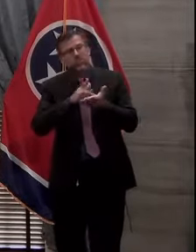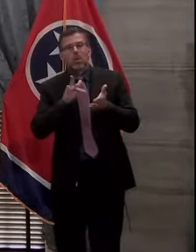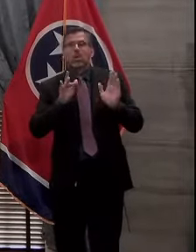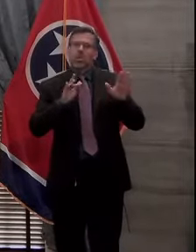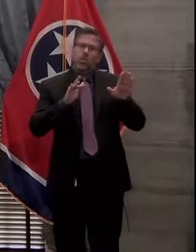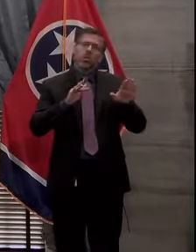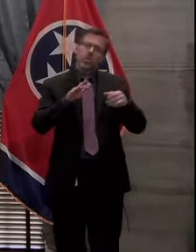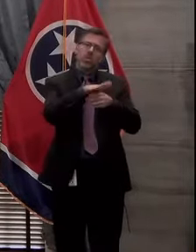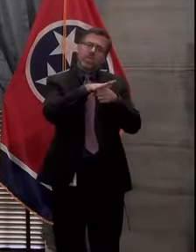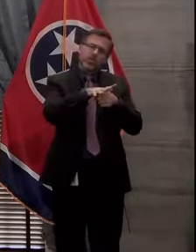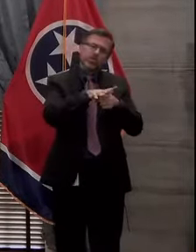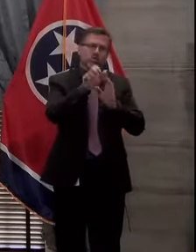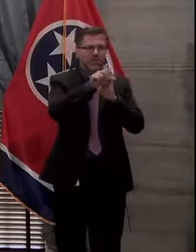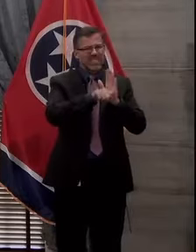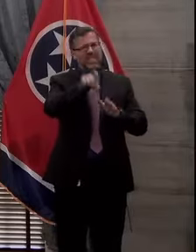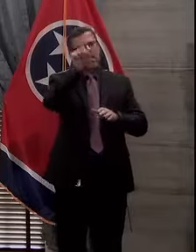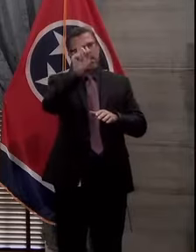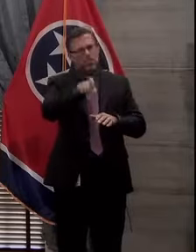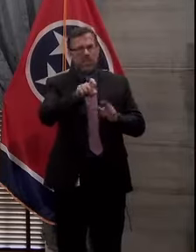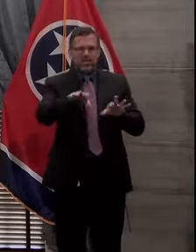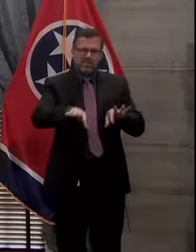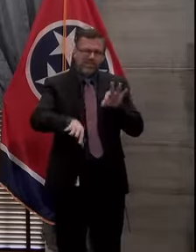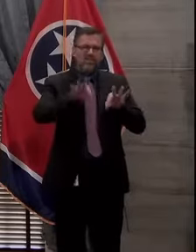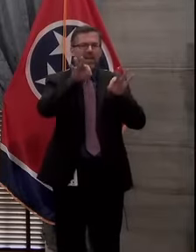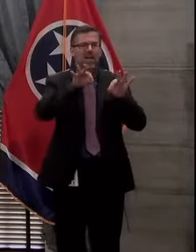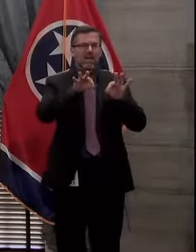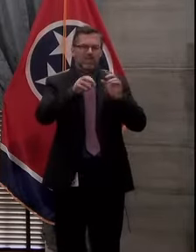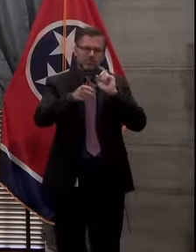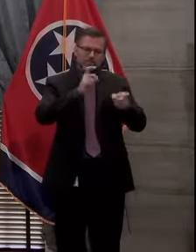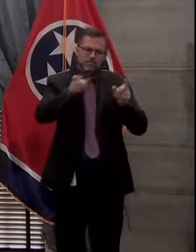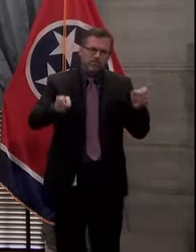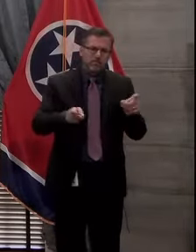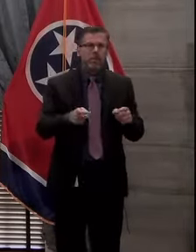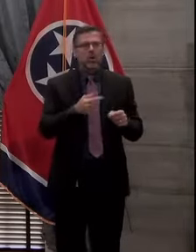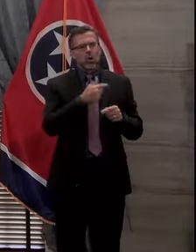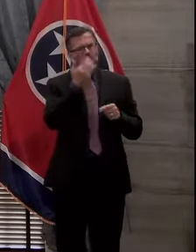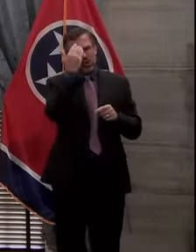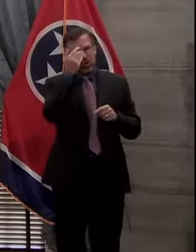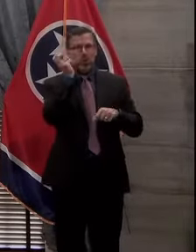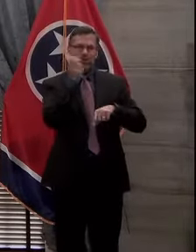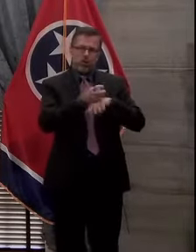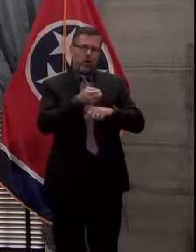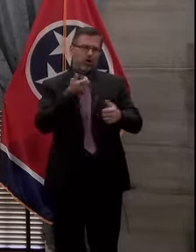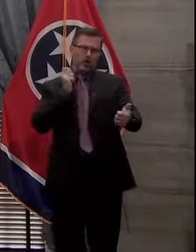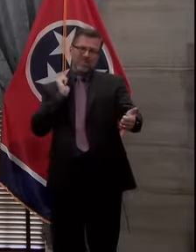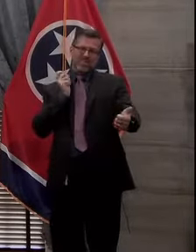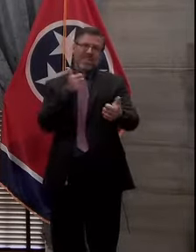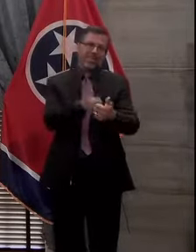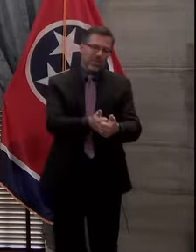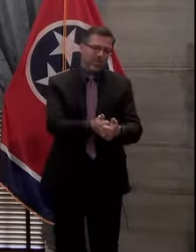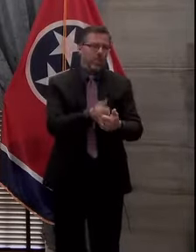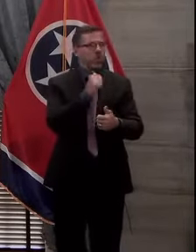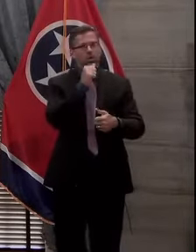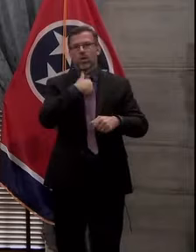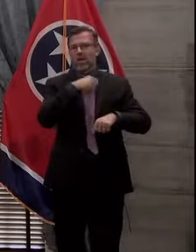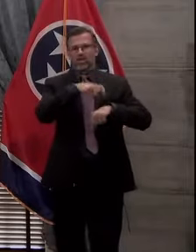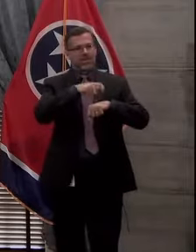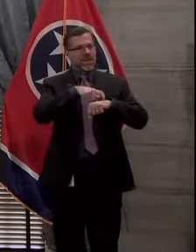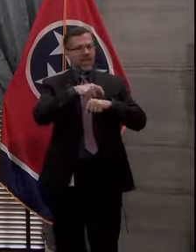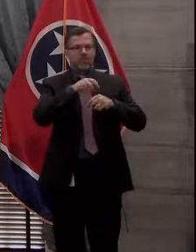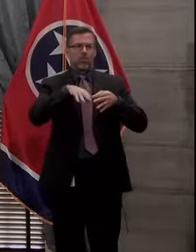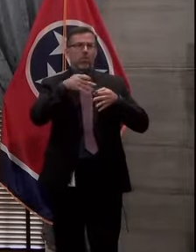to find solutions to ensure that they do not fall farther behind. We know how hard it is to catch up, and we just don't have time to waste on a child's